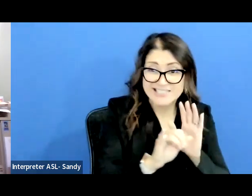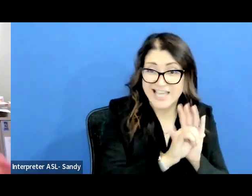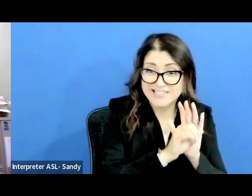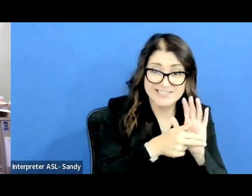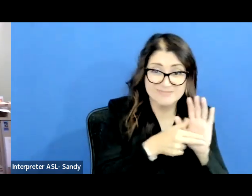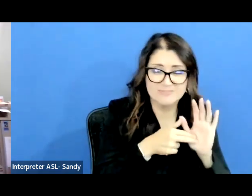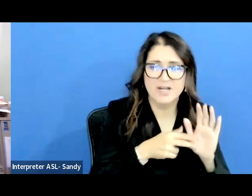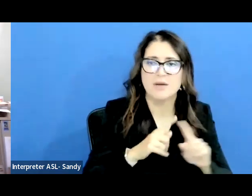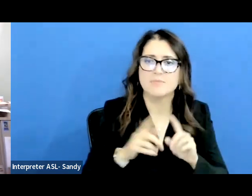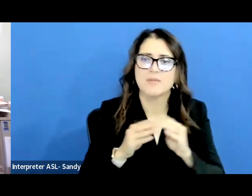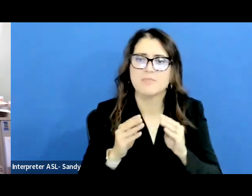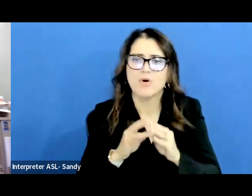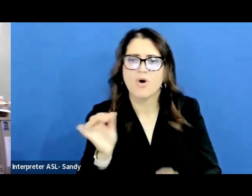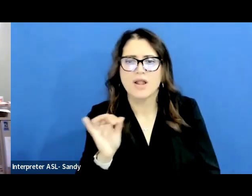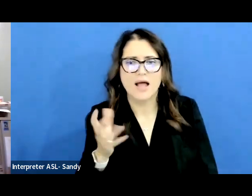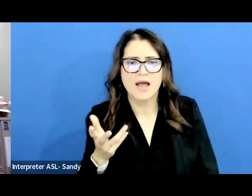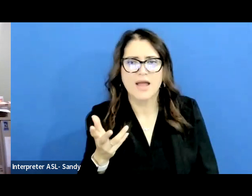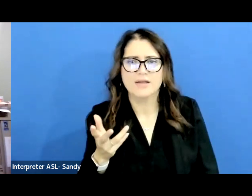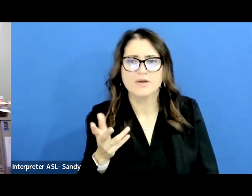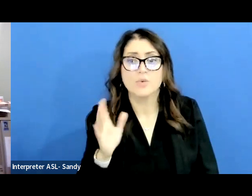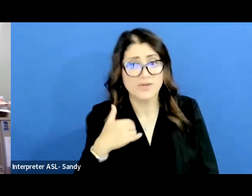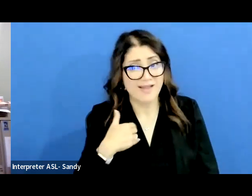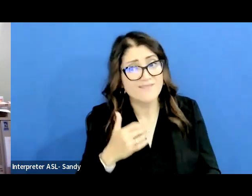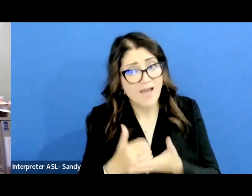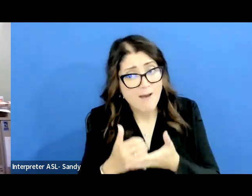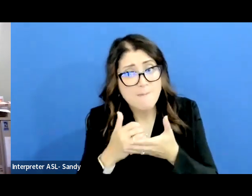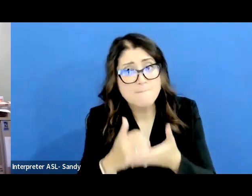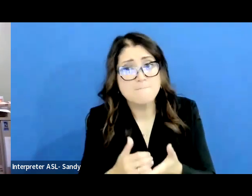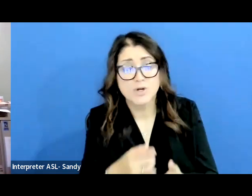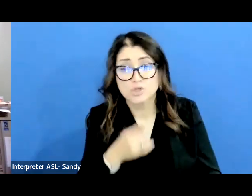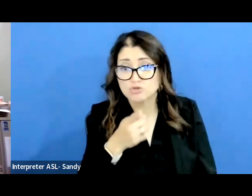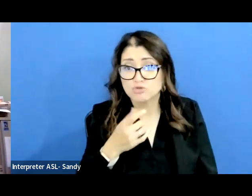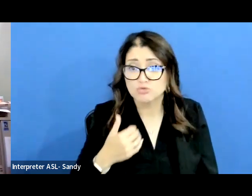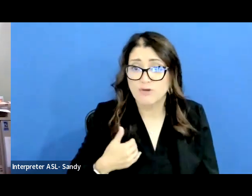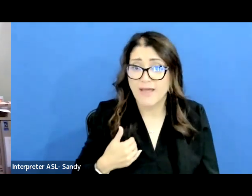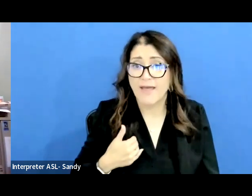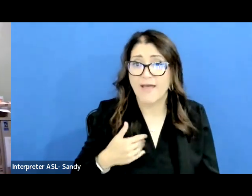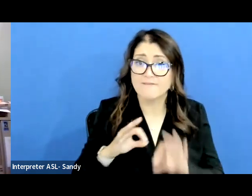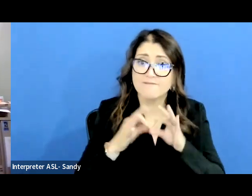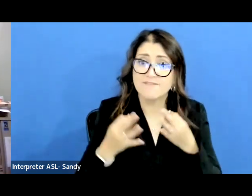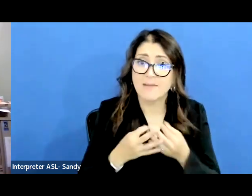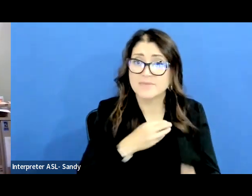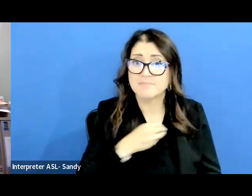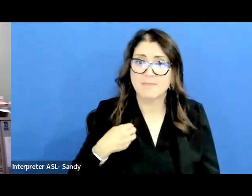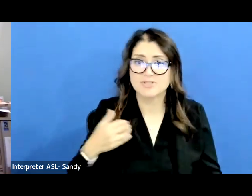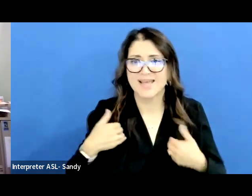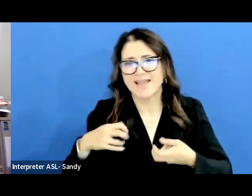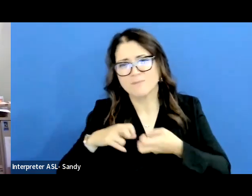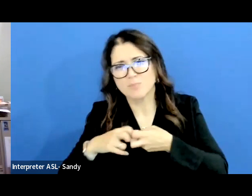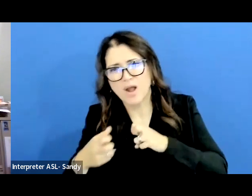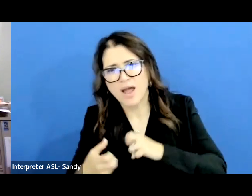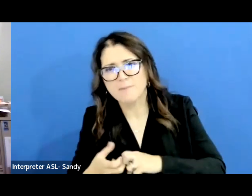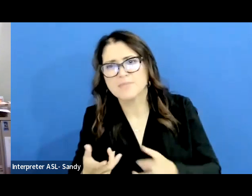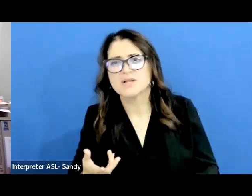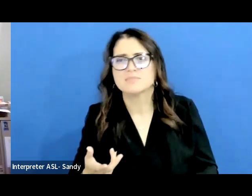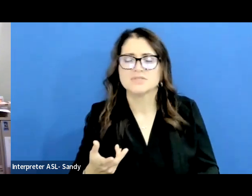more about like, oh, there's help, and do you have family members that have problems,